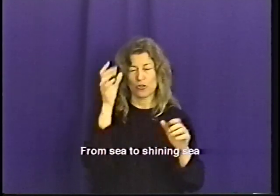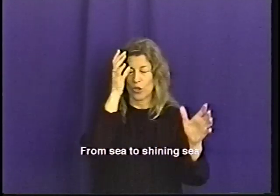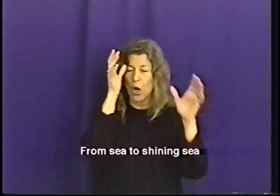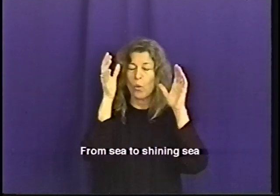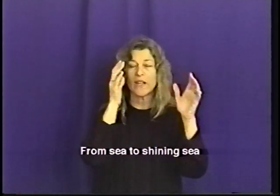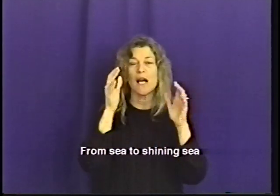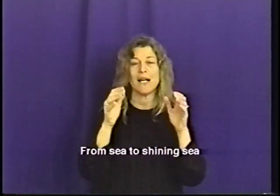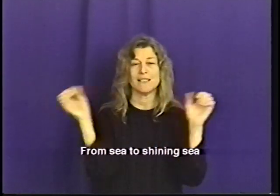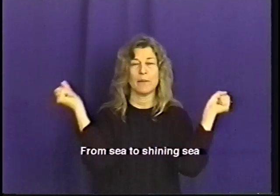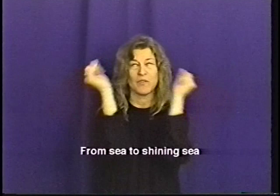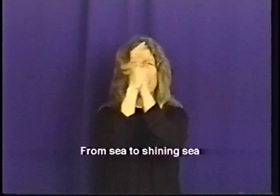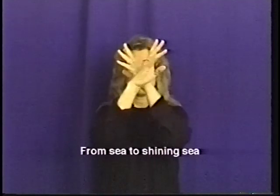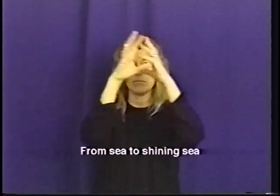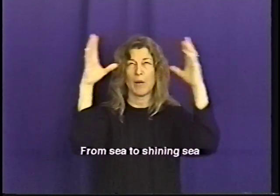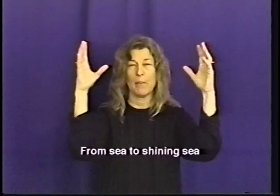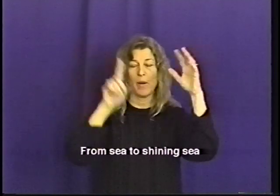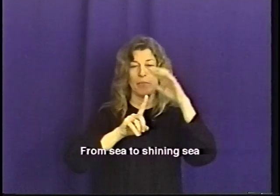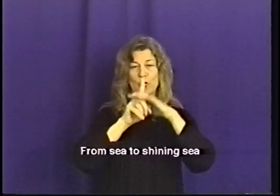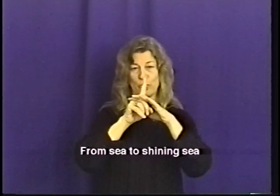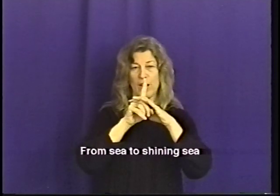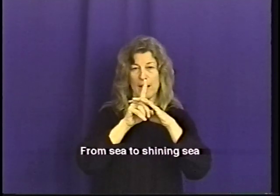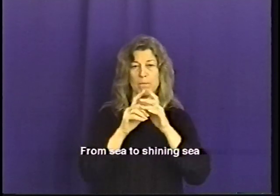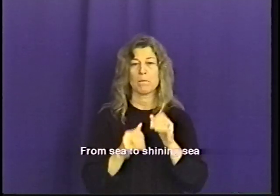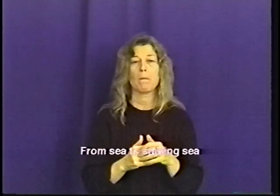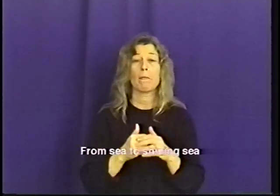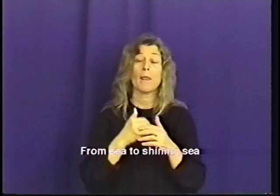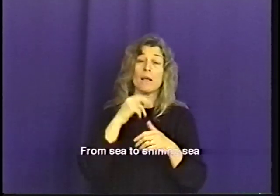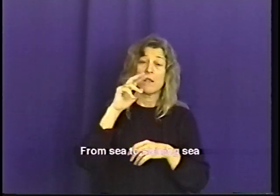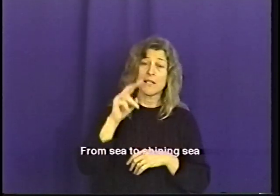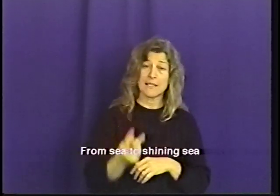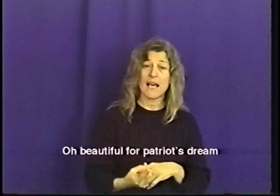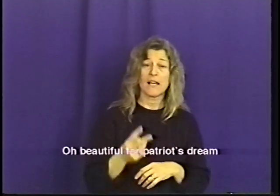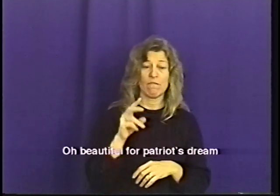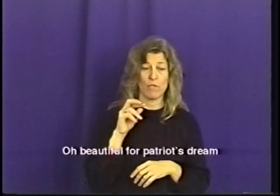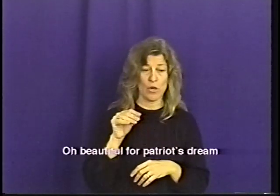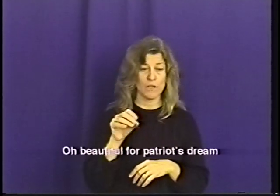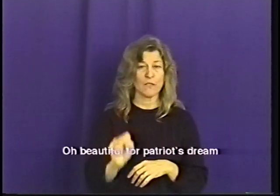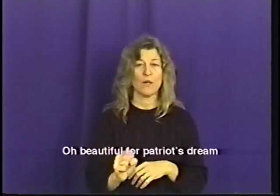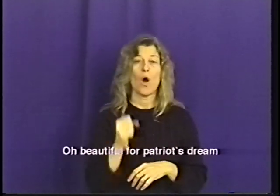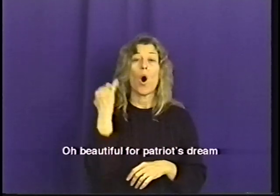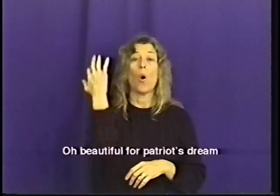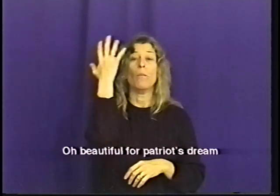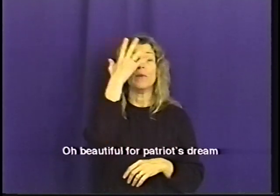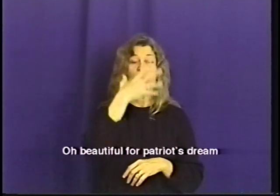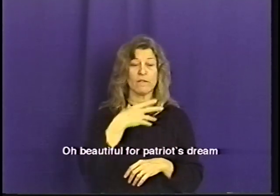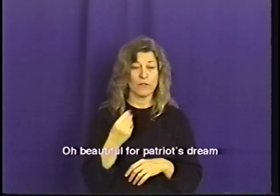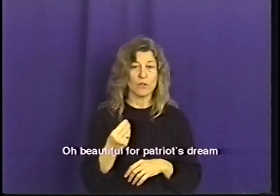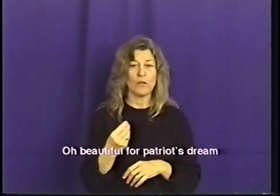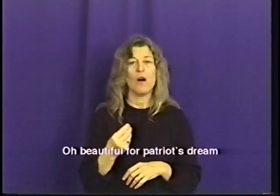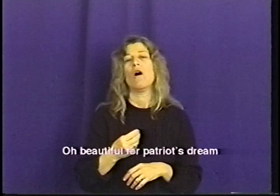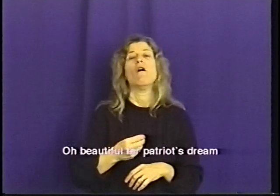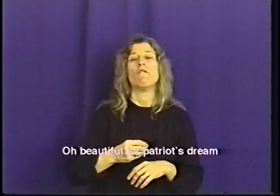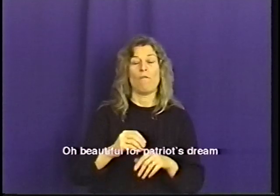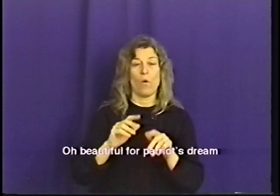going to go with the concepts that pop up in your brain. The second verse, oh beautiful